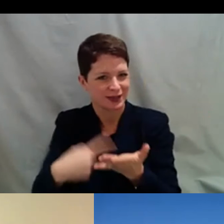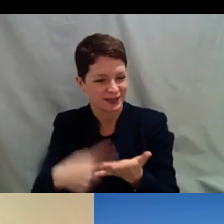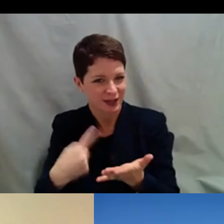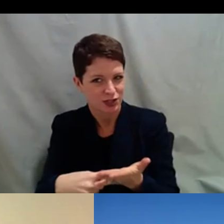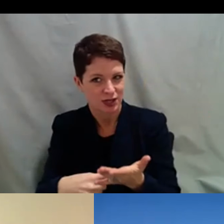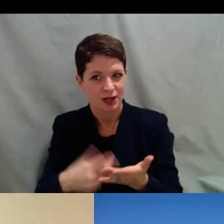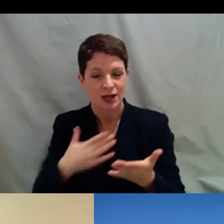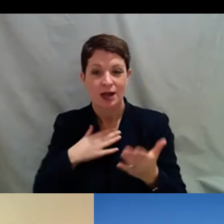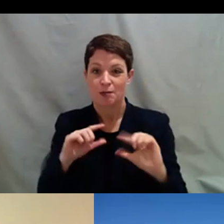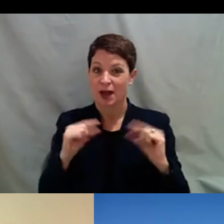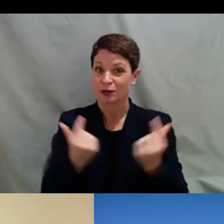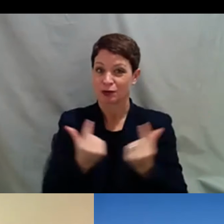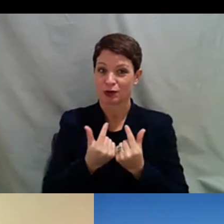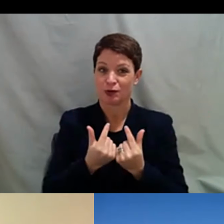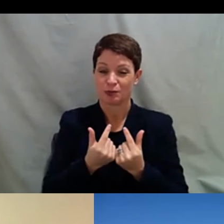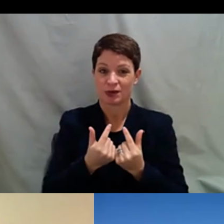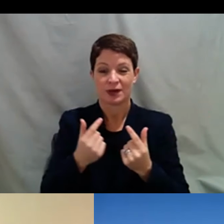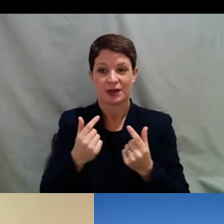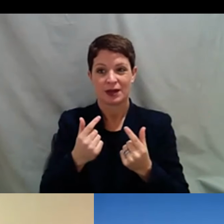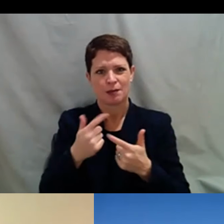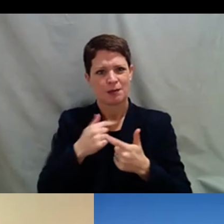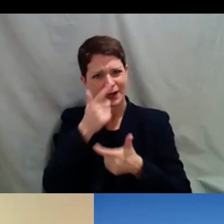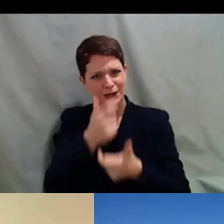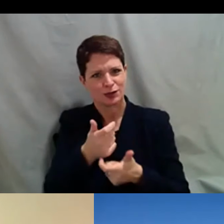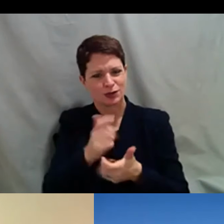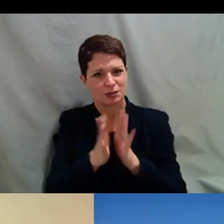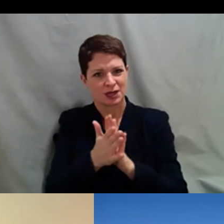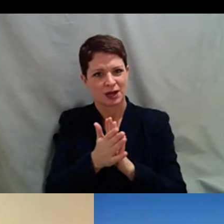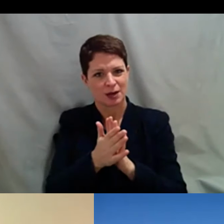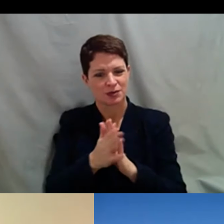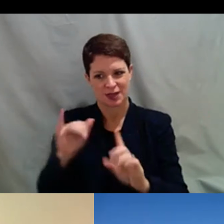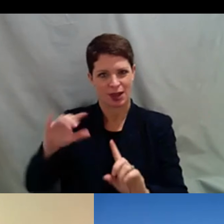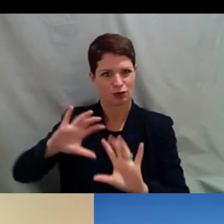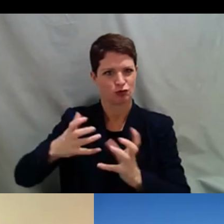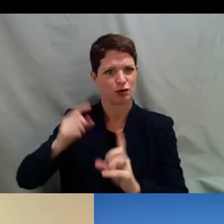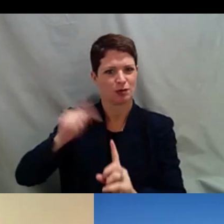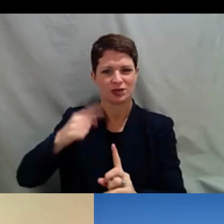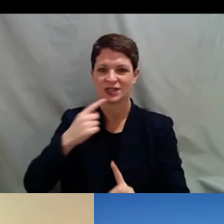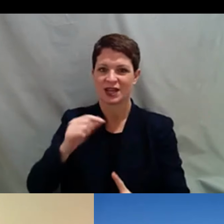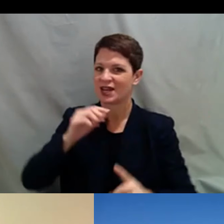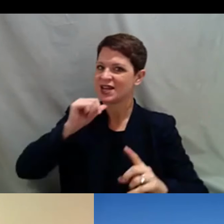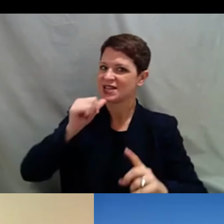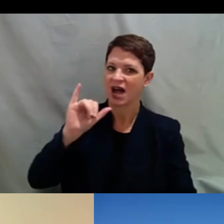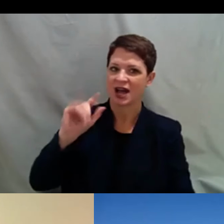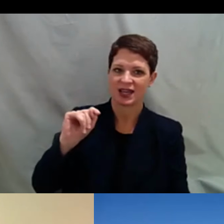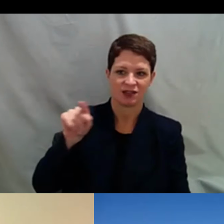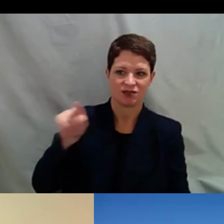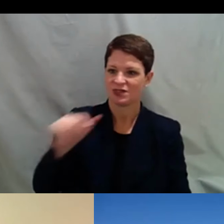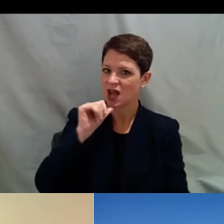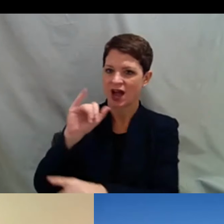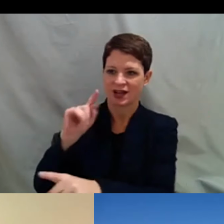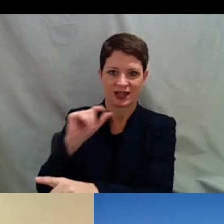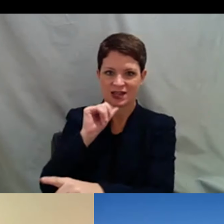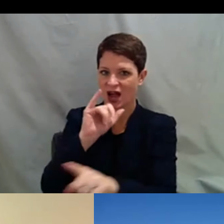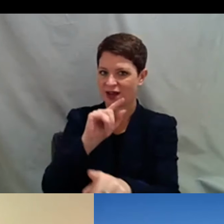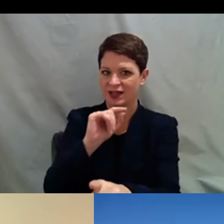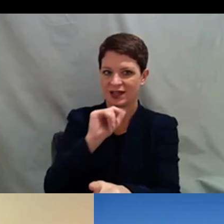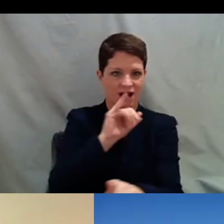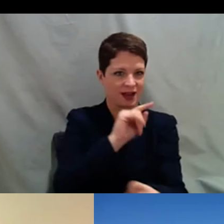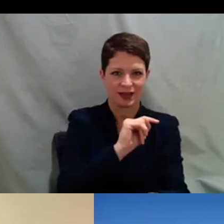group, right, my group of interest ends up becoming the pariah group because everyone else is saying not it. There's also, I